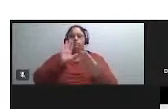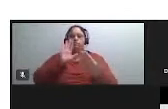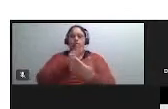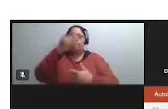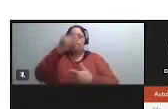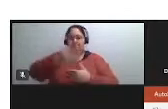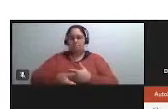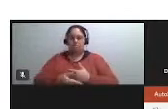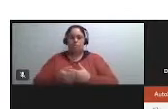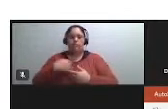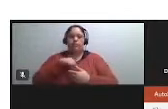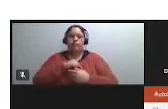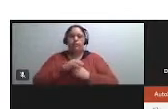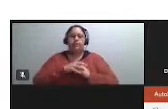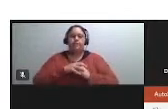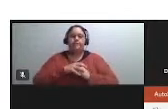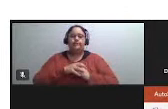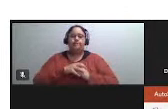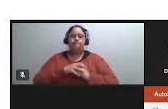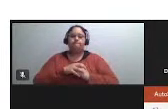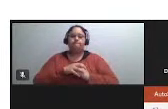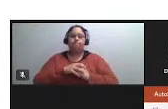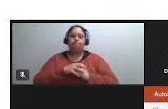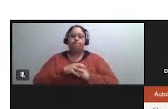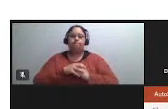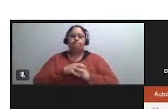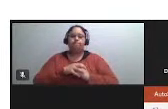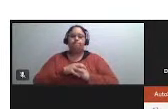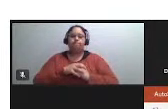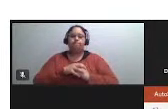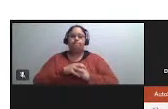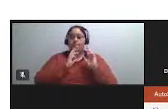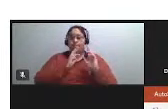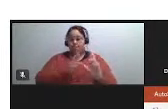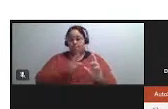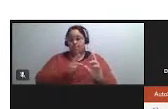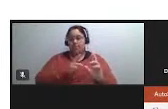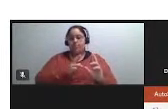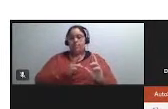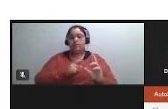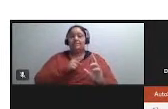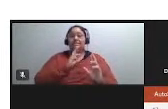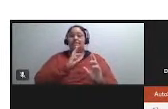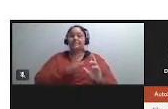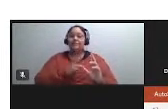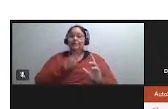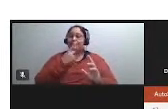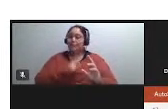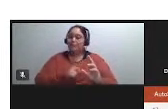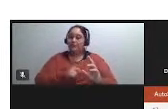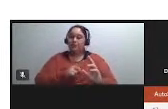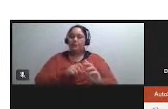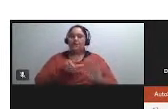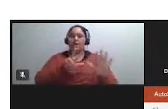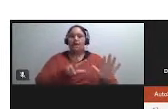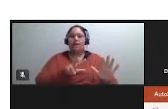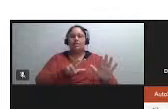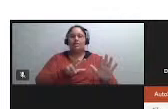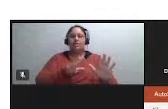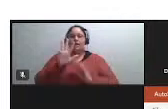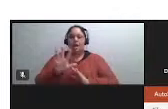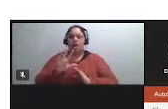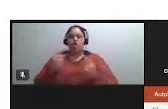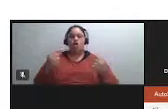At the beginning, we got a report that talks to 89